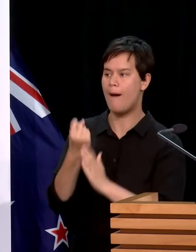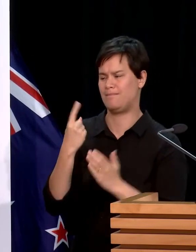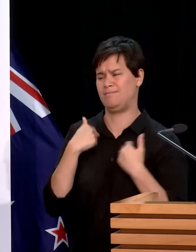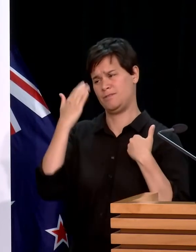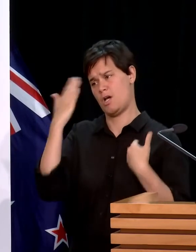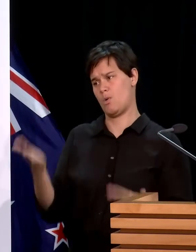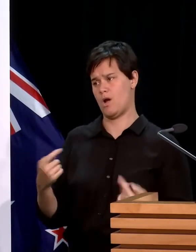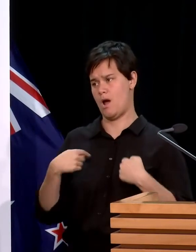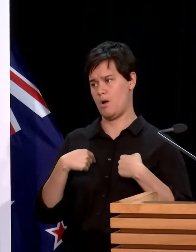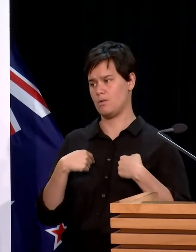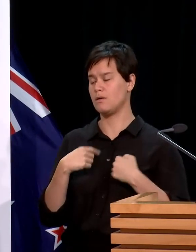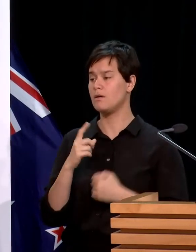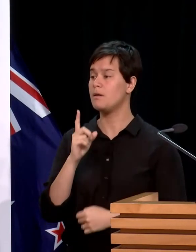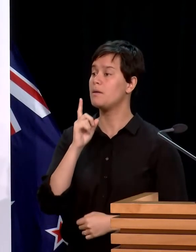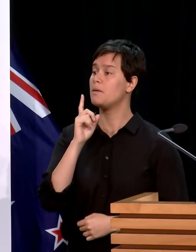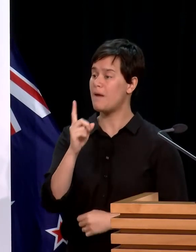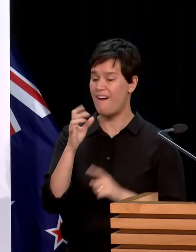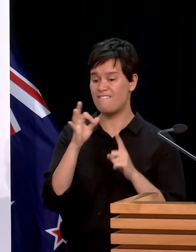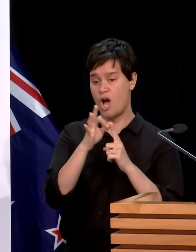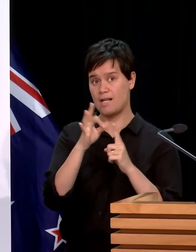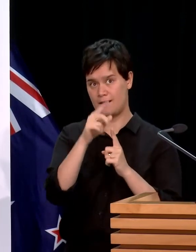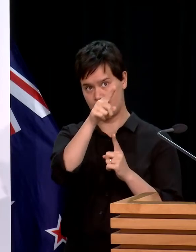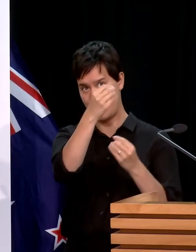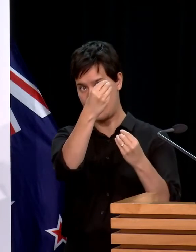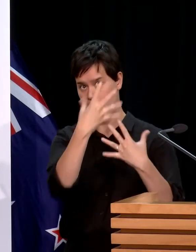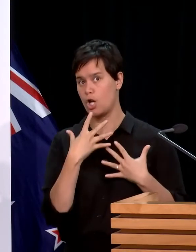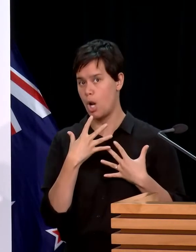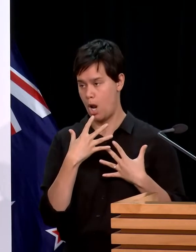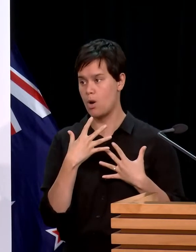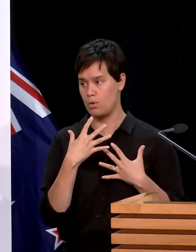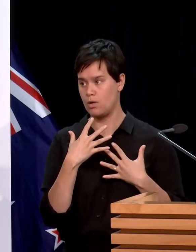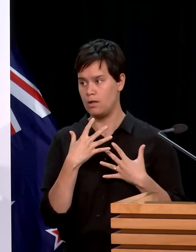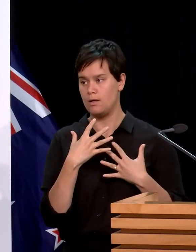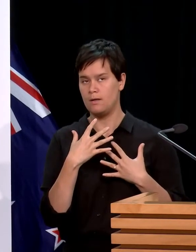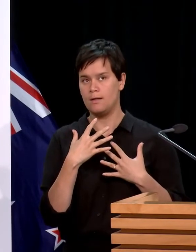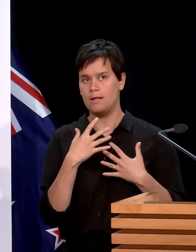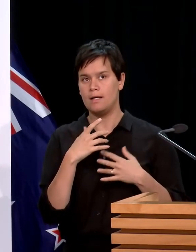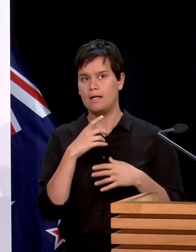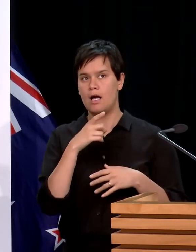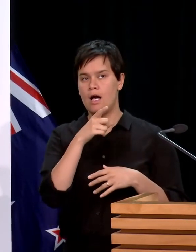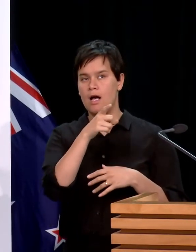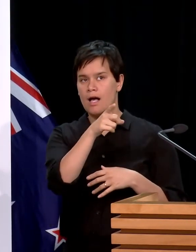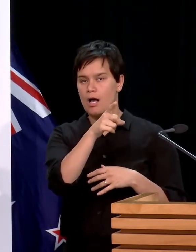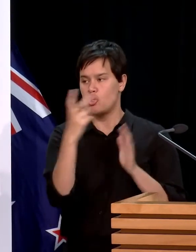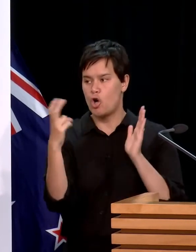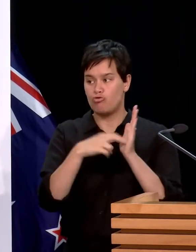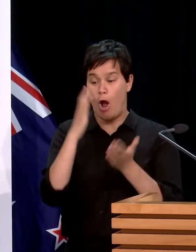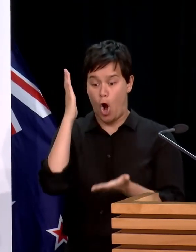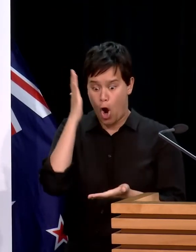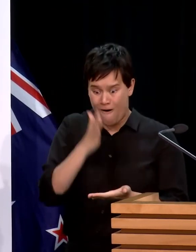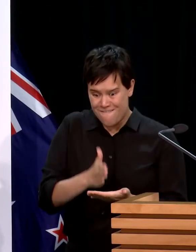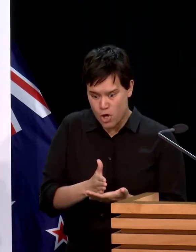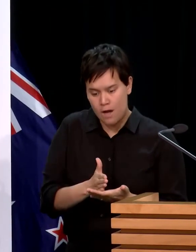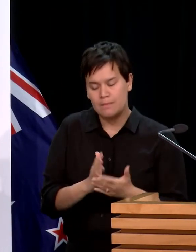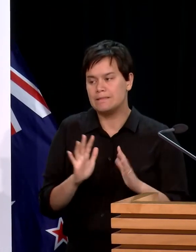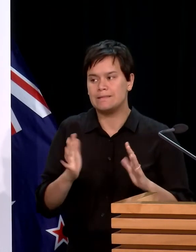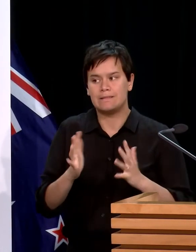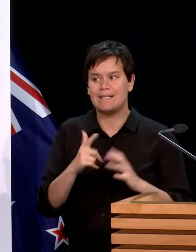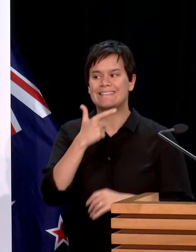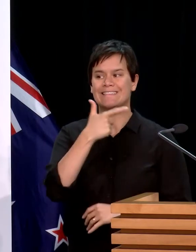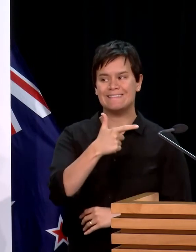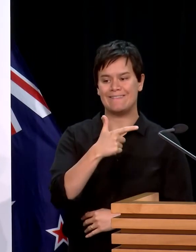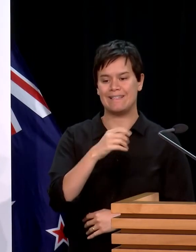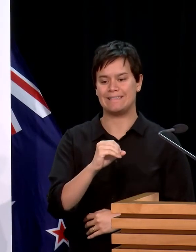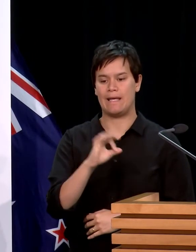only, the indications we're having from Pfizer, it's still only about 70% sort of locked in because they're dealing with a number of different things they're working